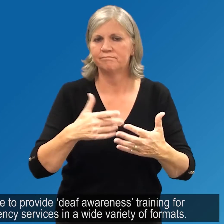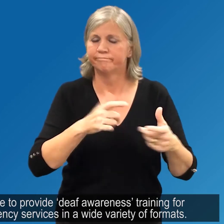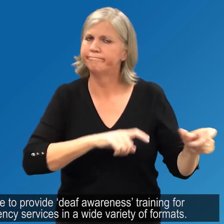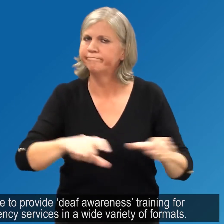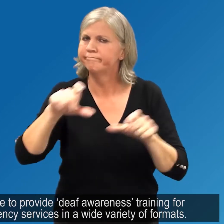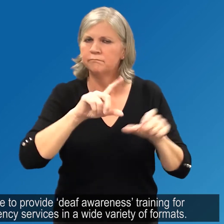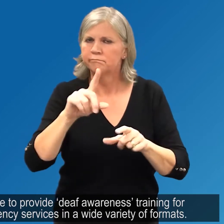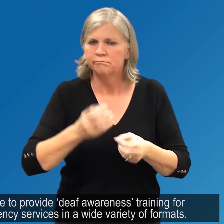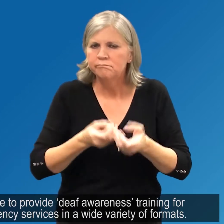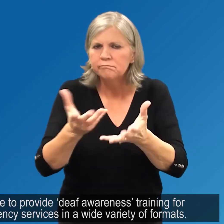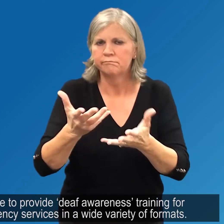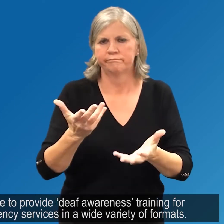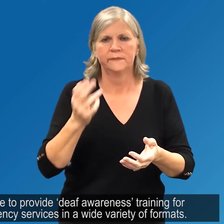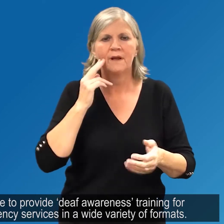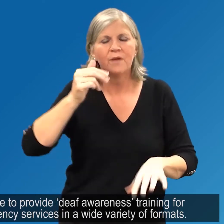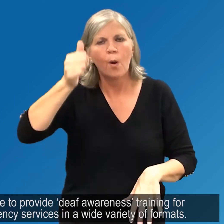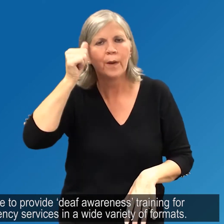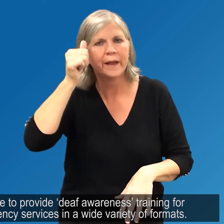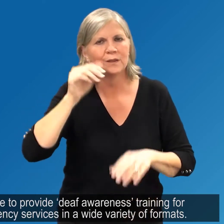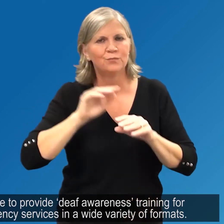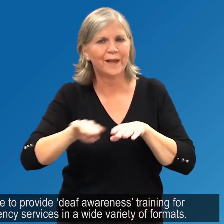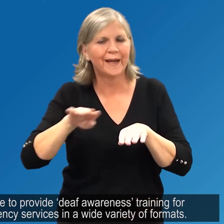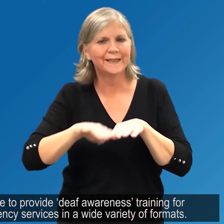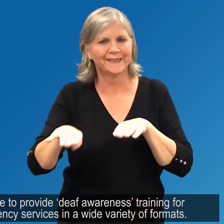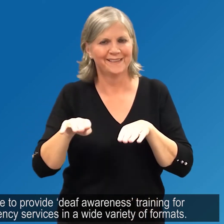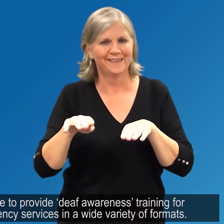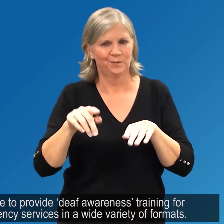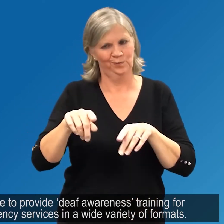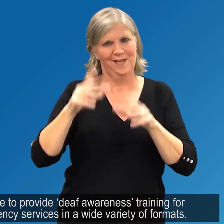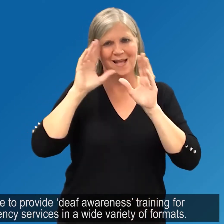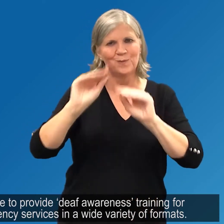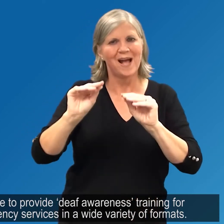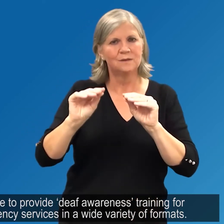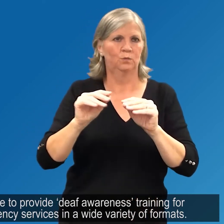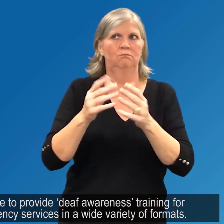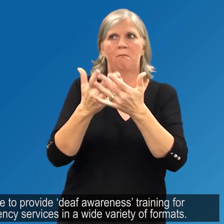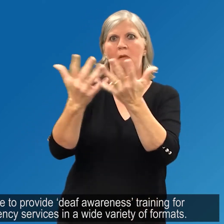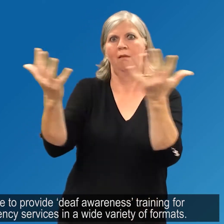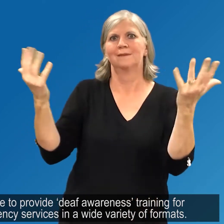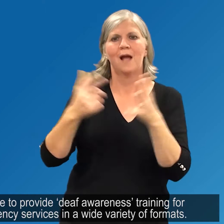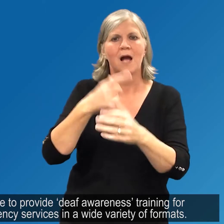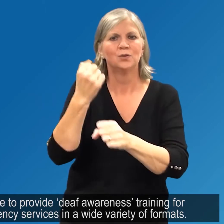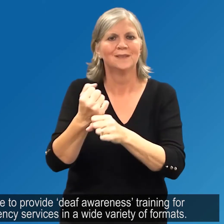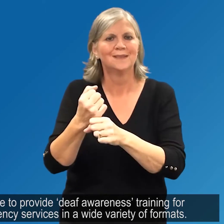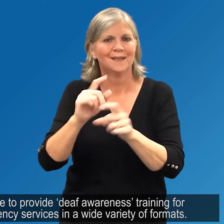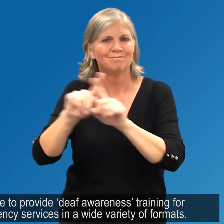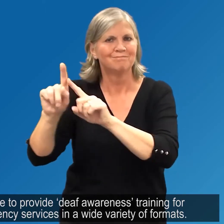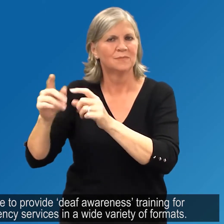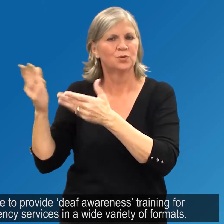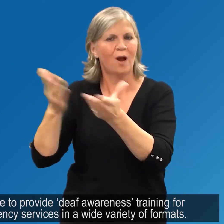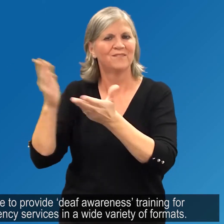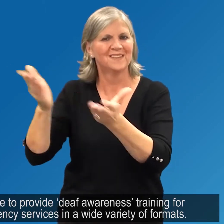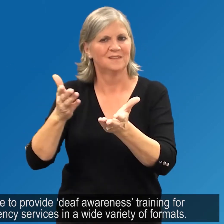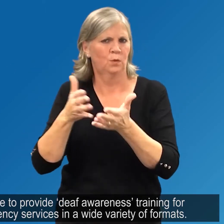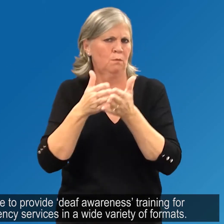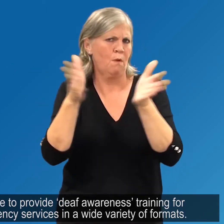Sub-actions. Continue to provide deaf awareness training for education to multi-agency services in a wide variety of formats.